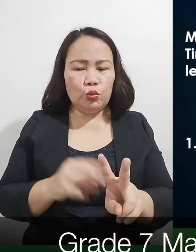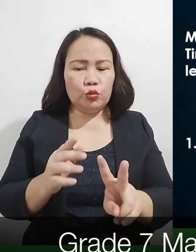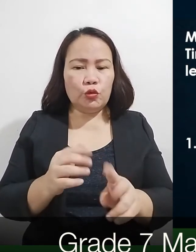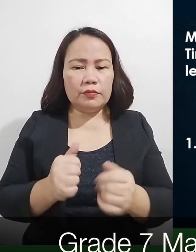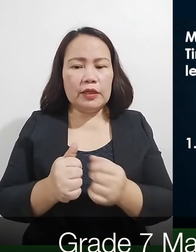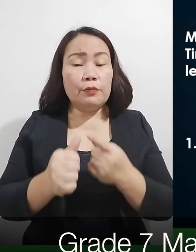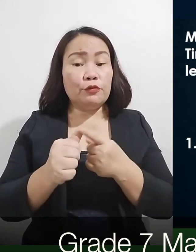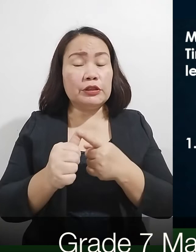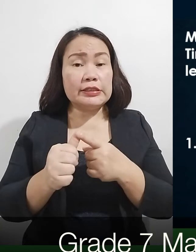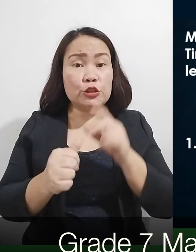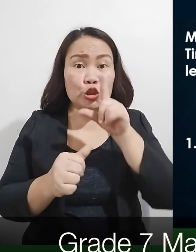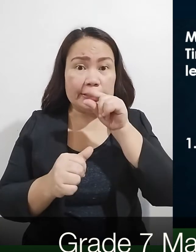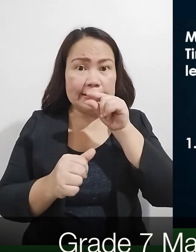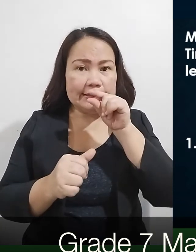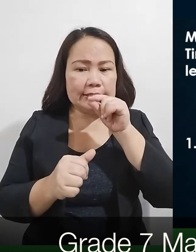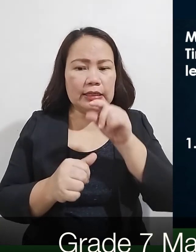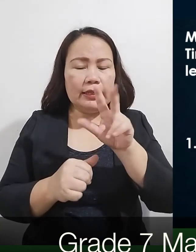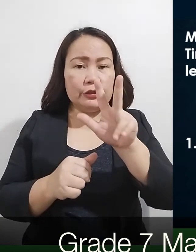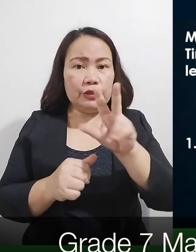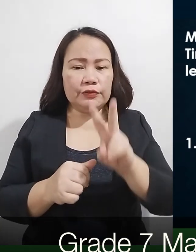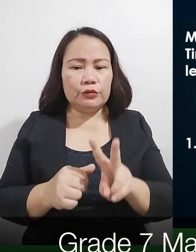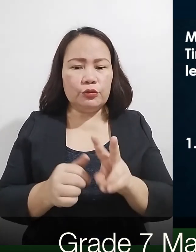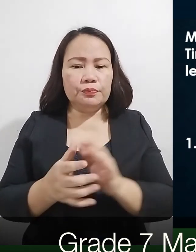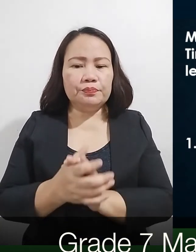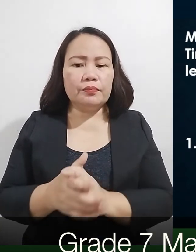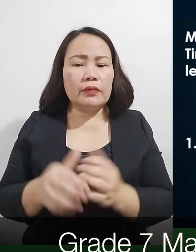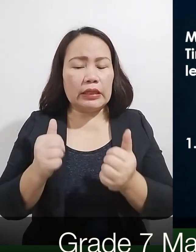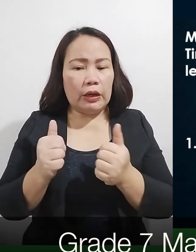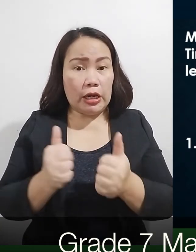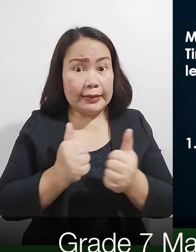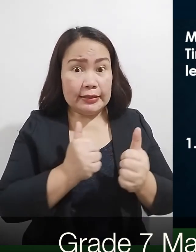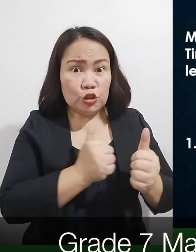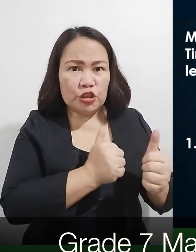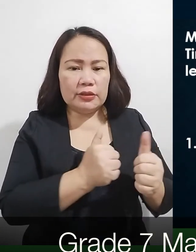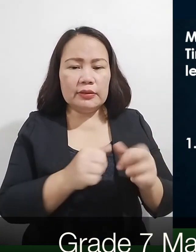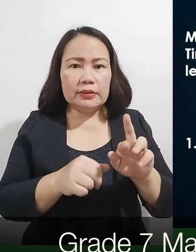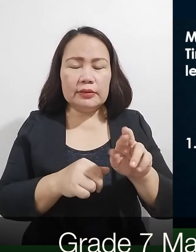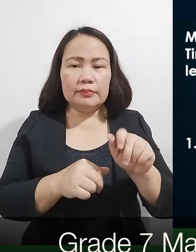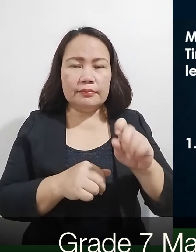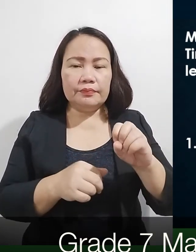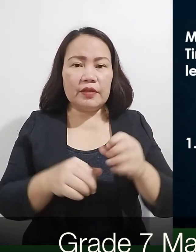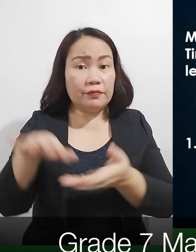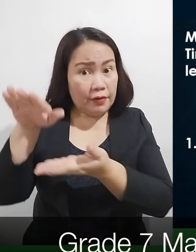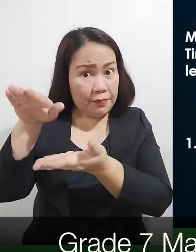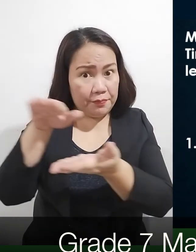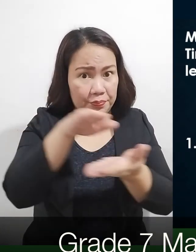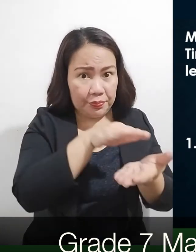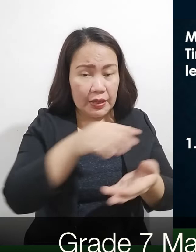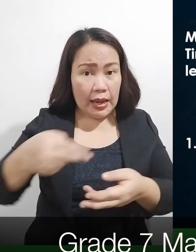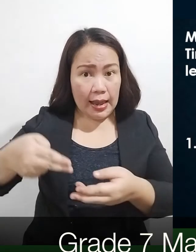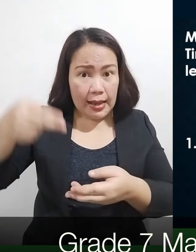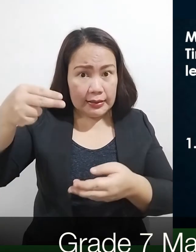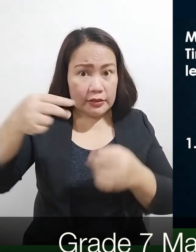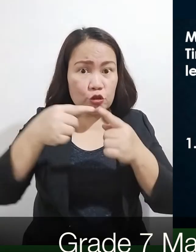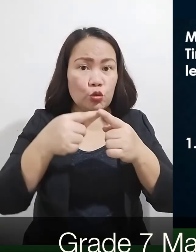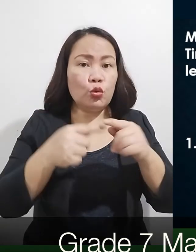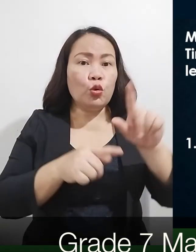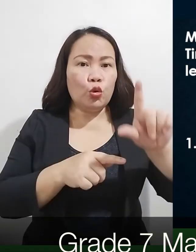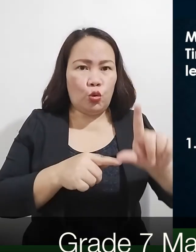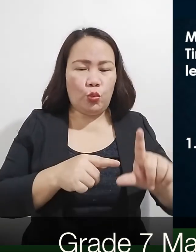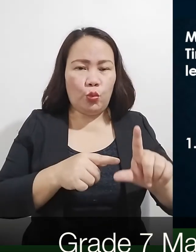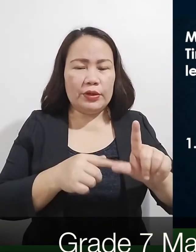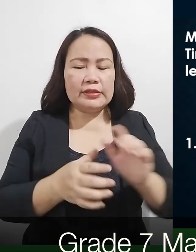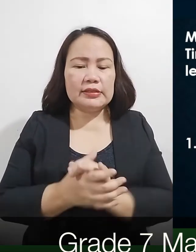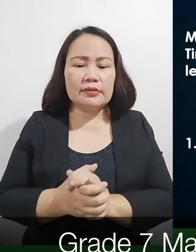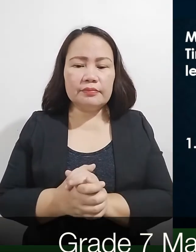3/2. Alright? So, now, let us arrange the given rational numbers in descending order.